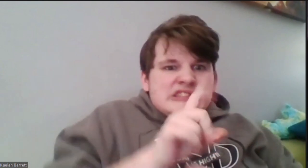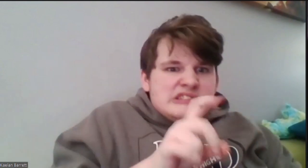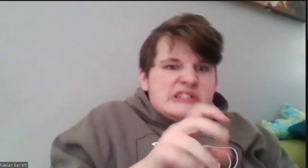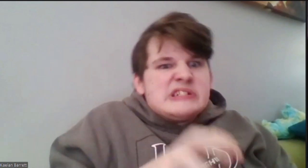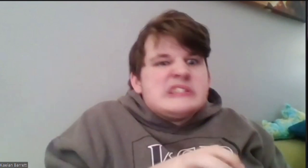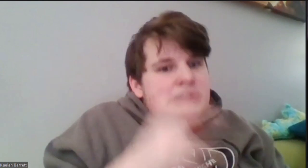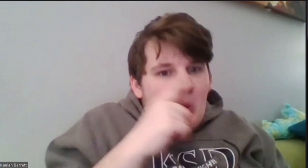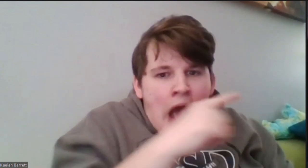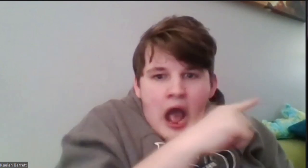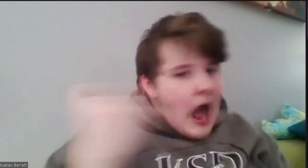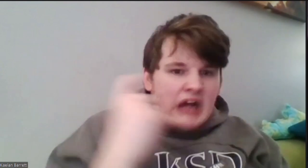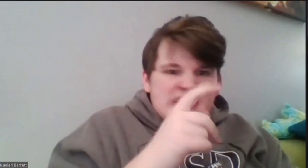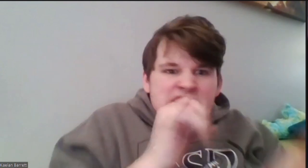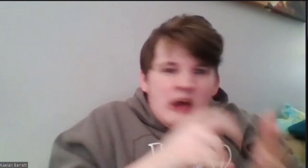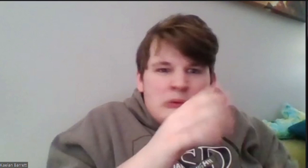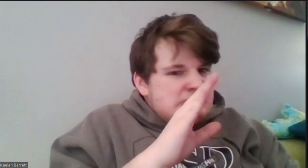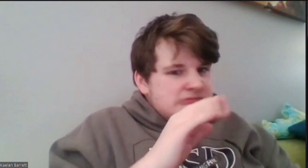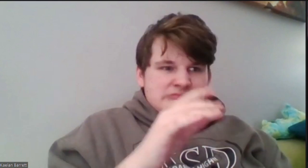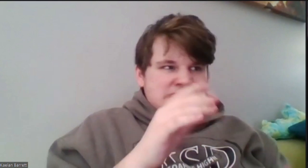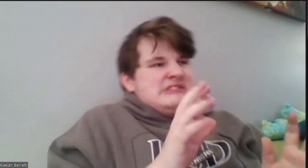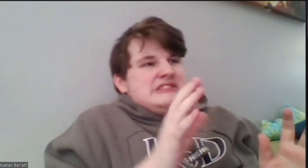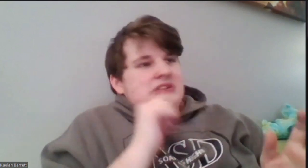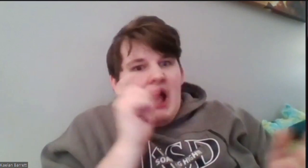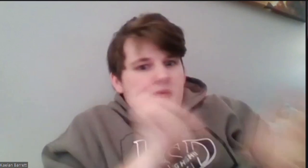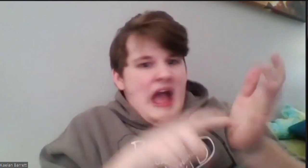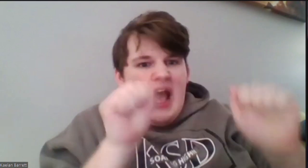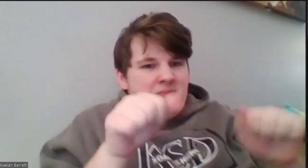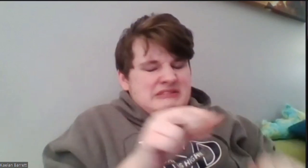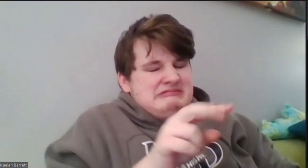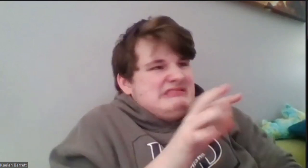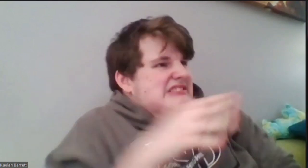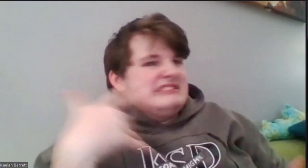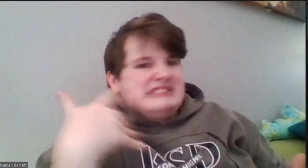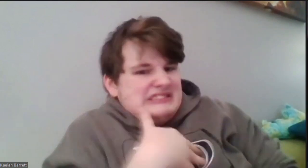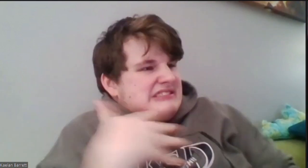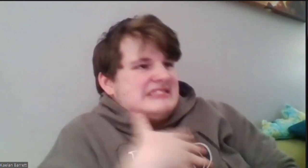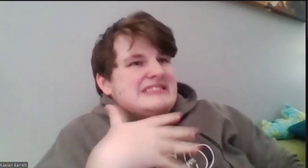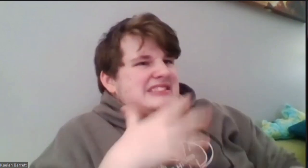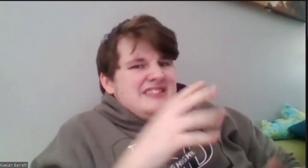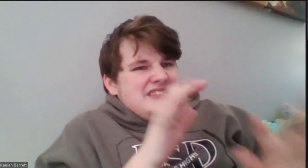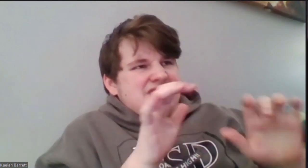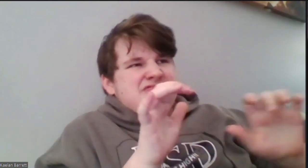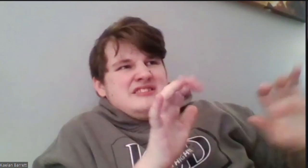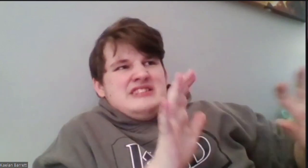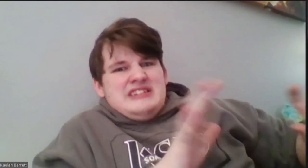He's got a uniform on, almost like a prison uniform. And so, he's terrified at the